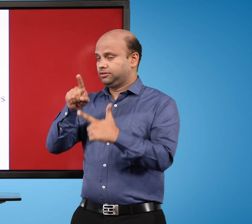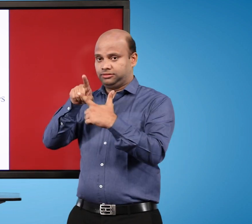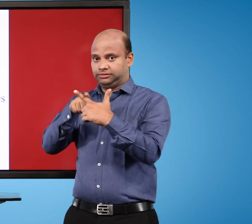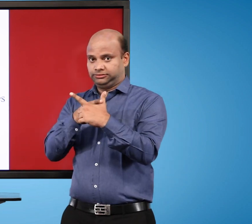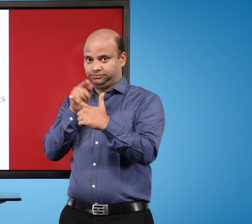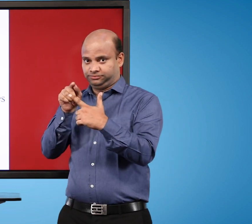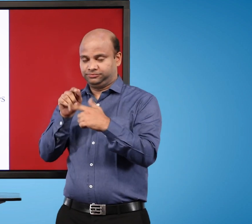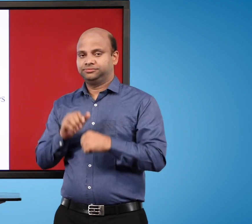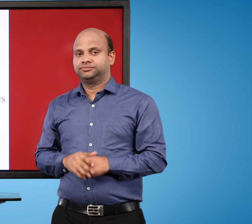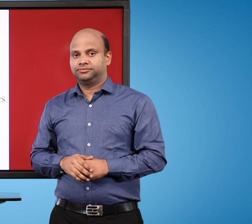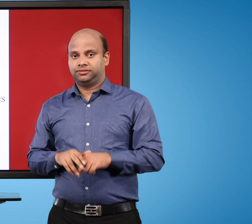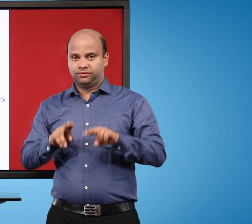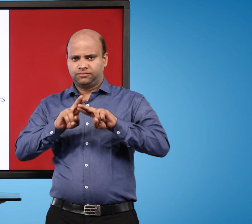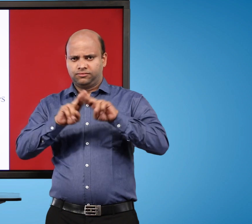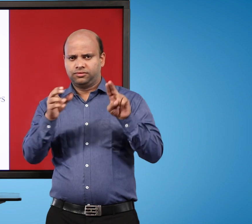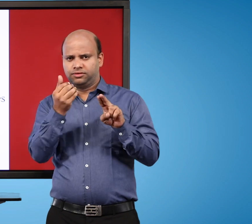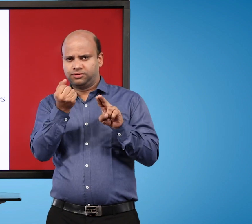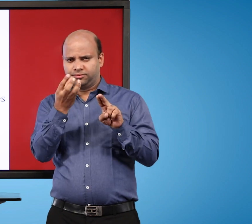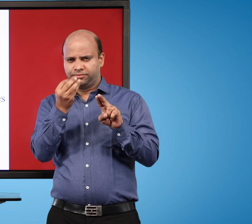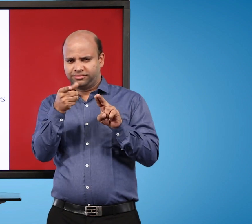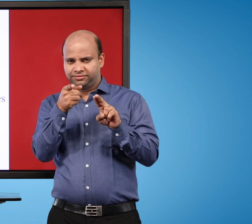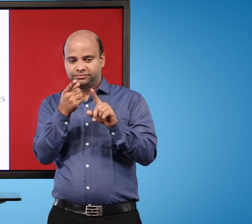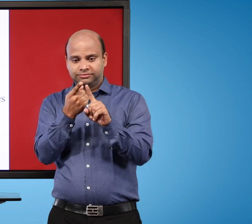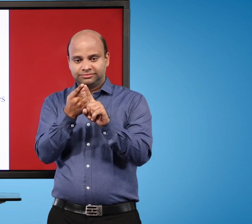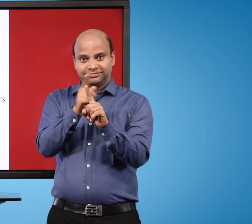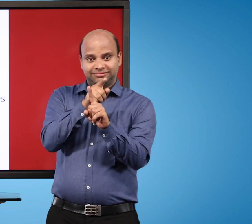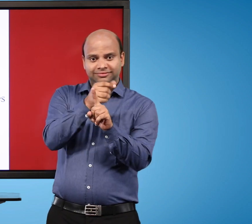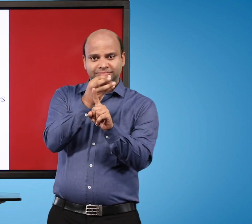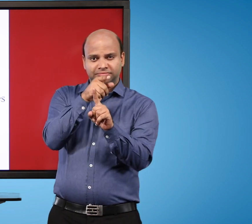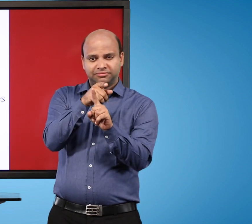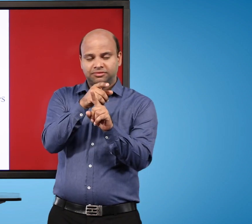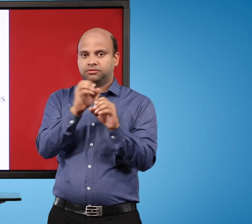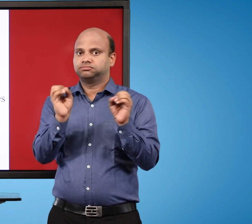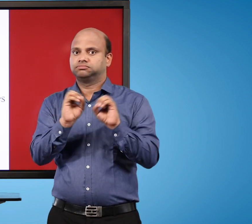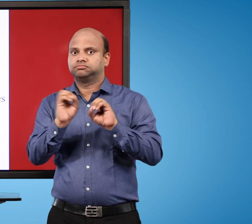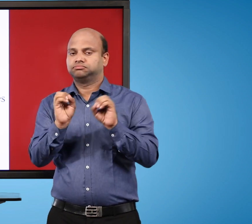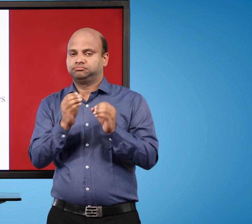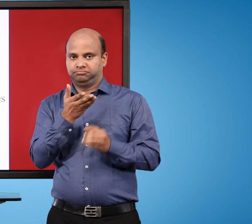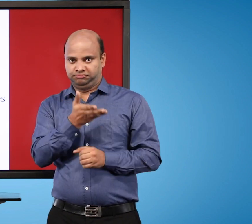J. The whole number 1 has no predecessor.